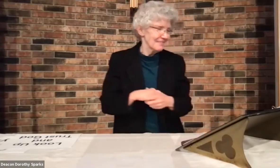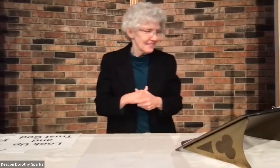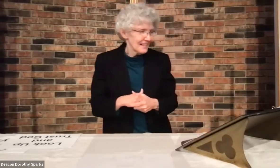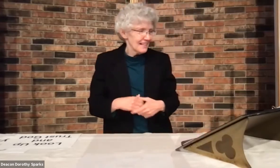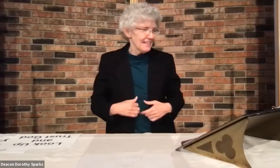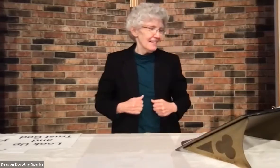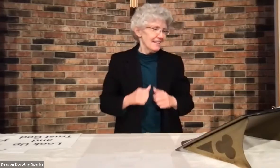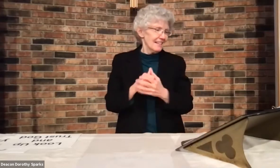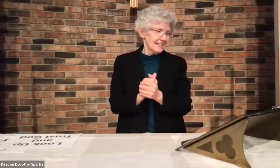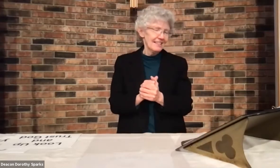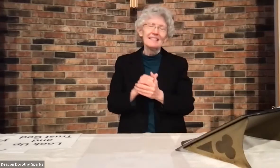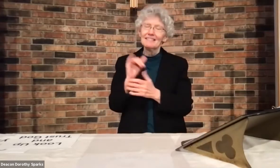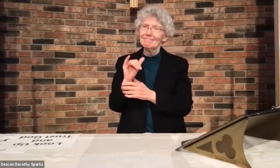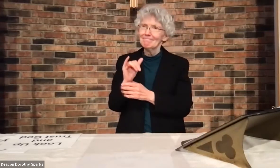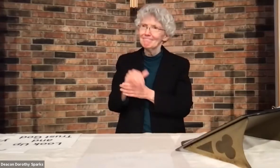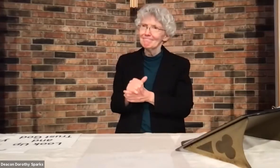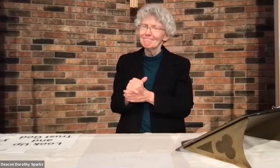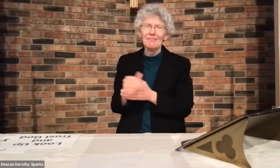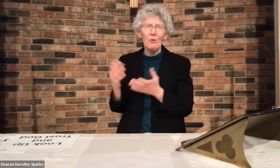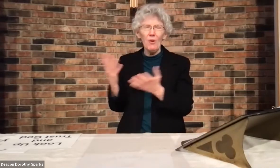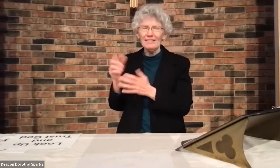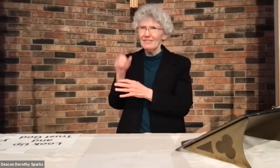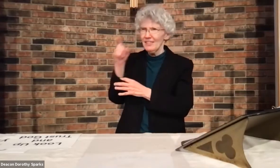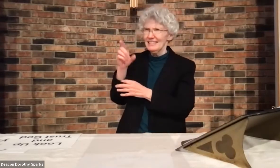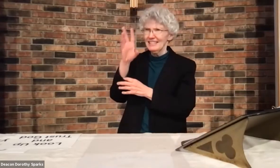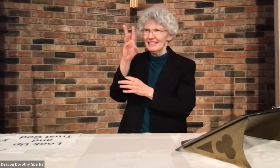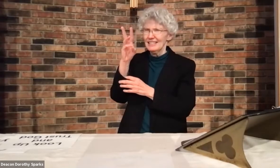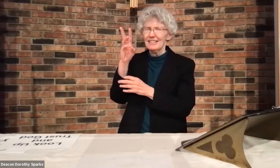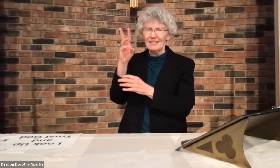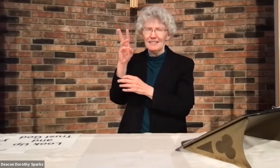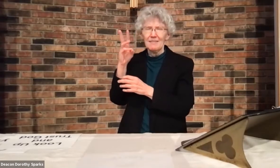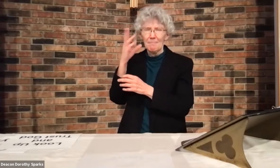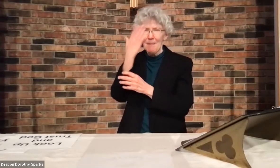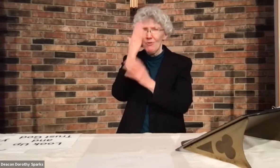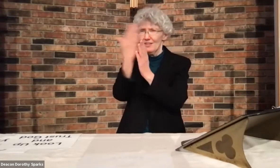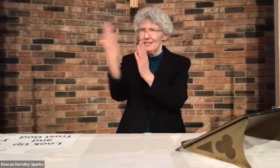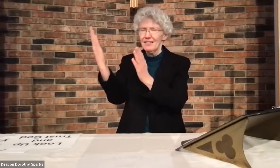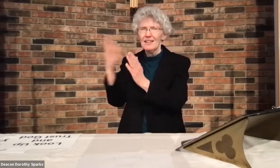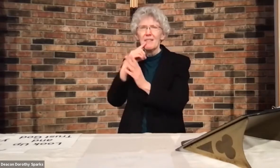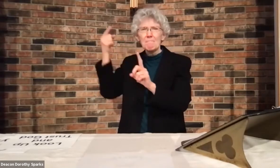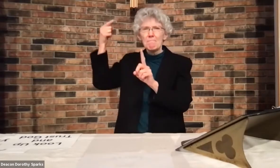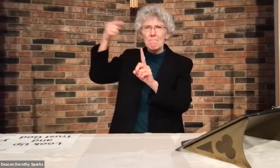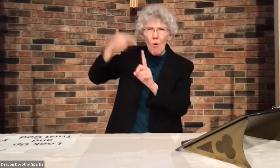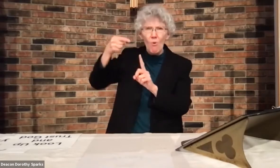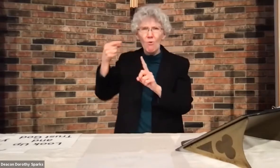look in that piece of clothing. So I would like to use that analogy for our lesson